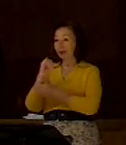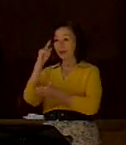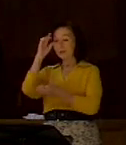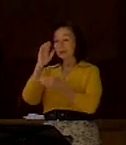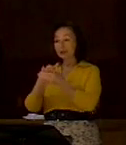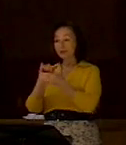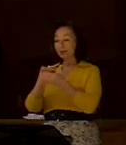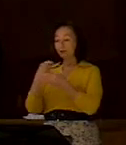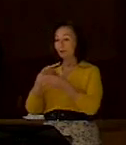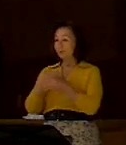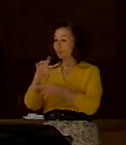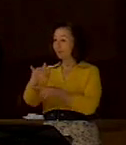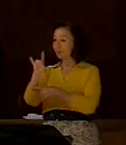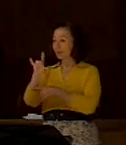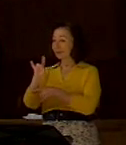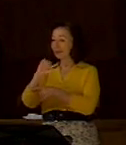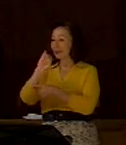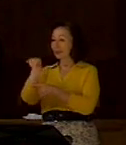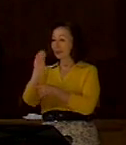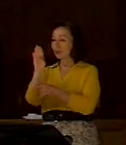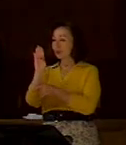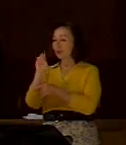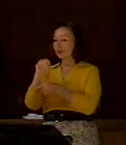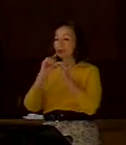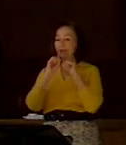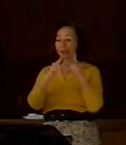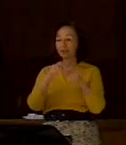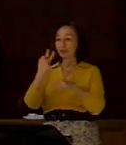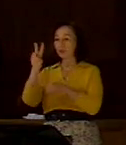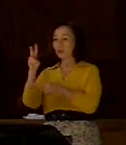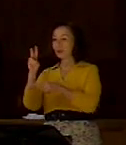find Job's answer in these two